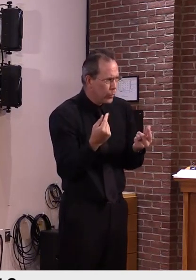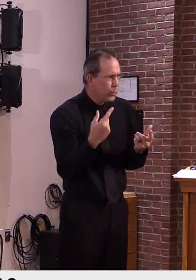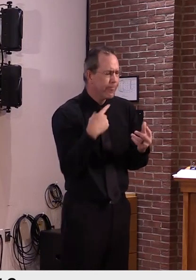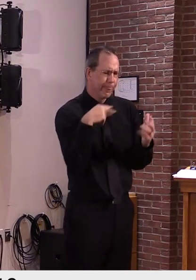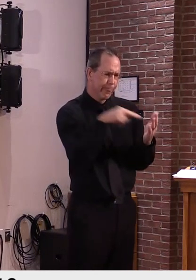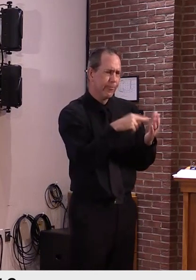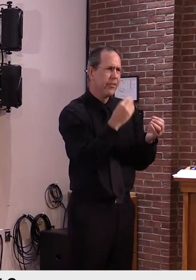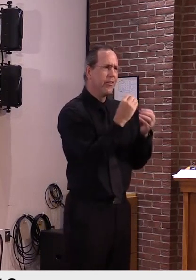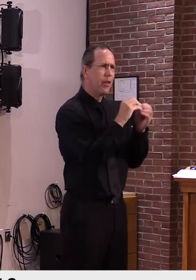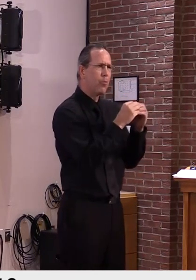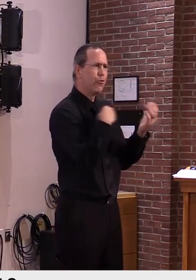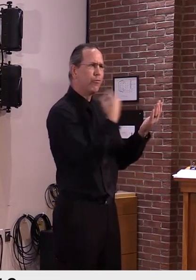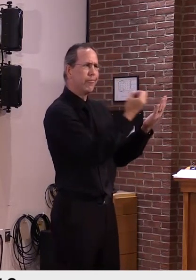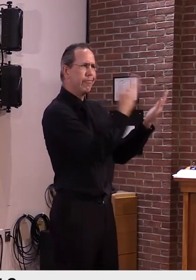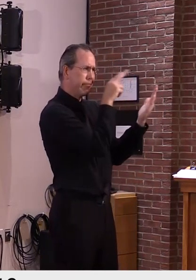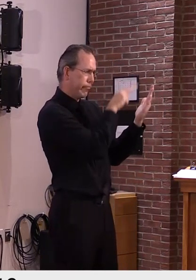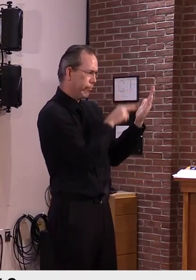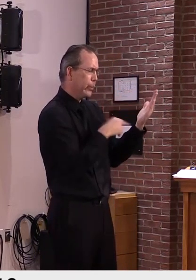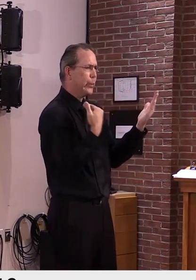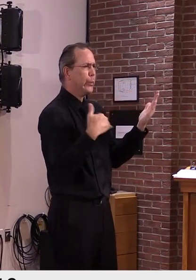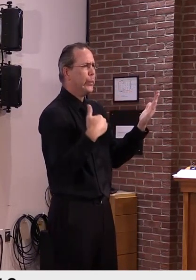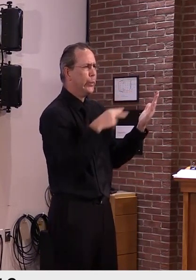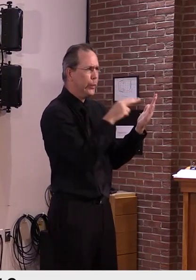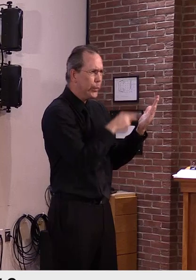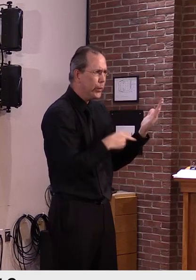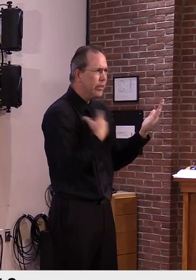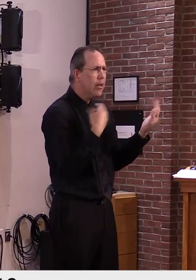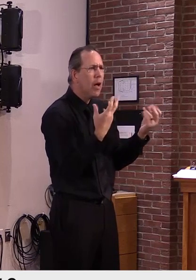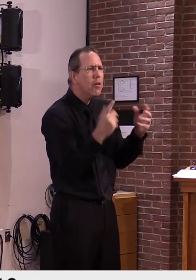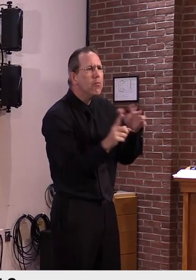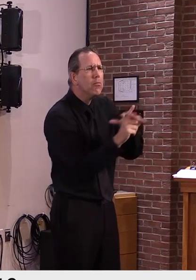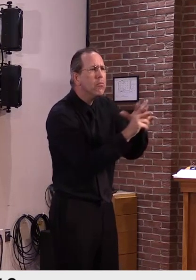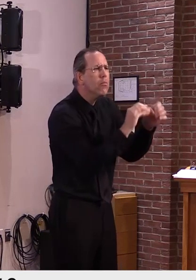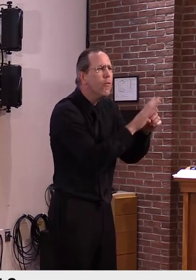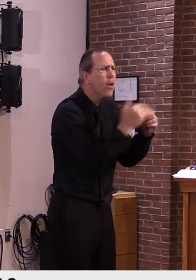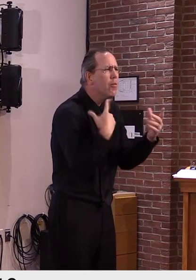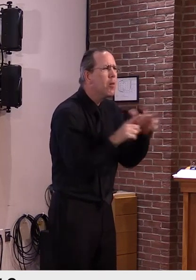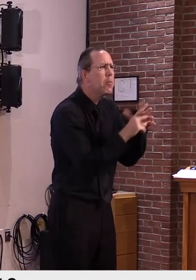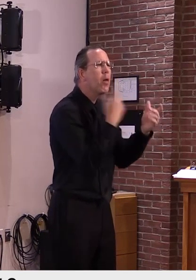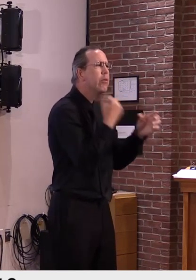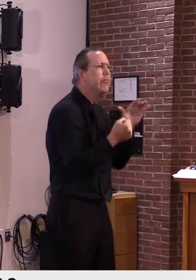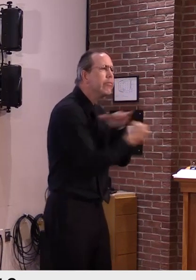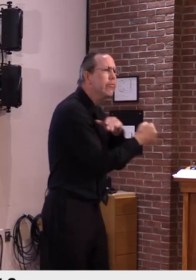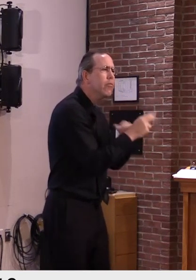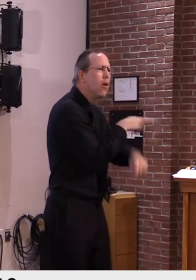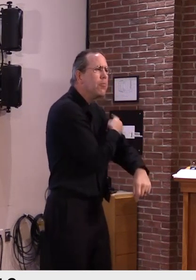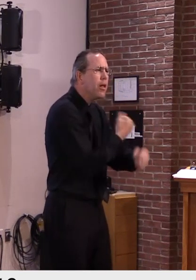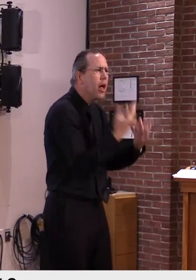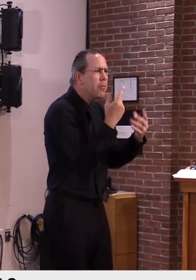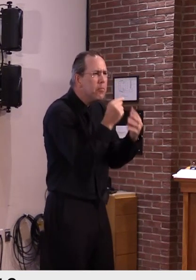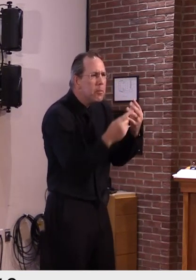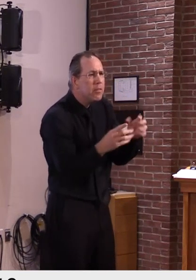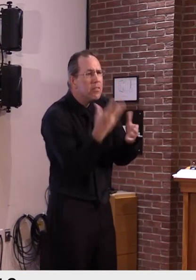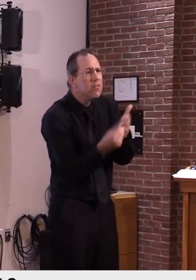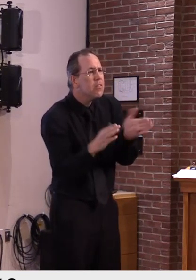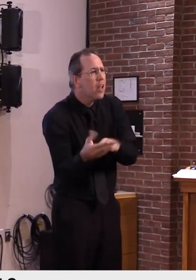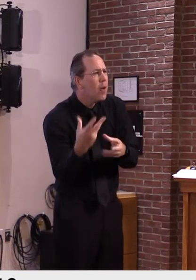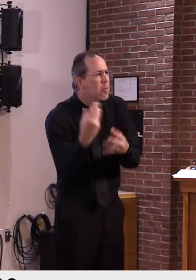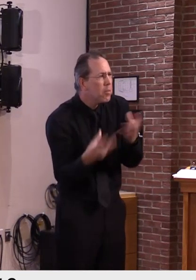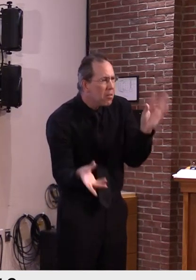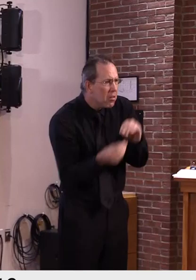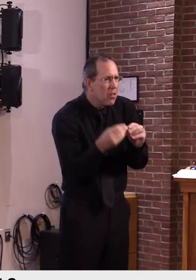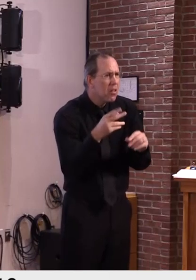about hospitalizations and cases and how our case counts are low, but also our death rate has been very low throughout the pandemic. Obviously, those